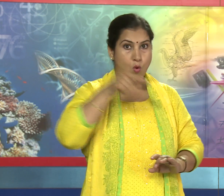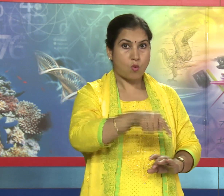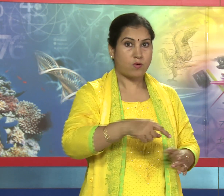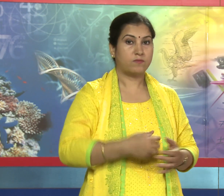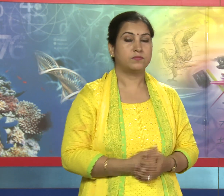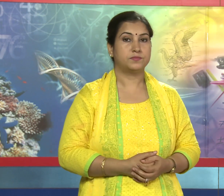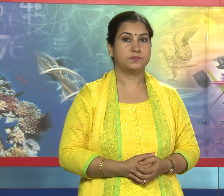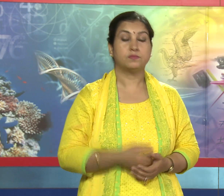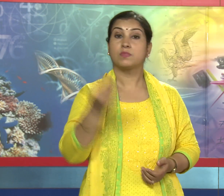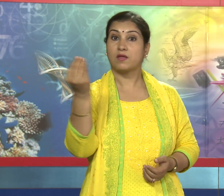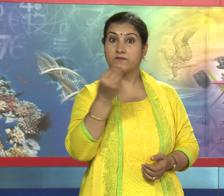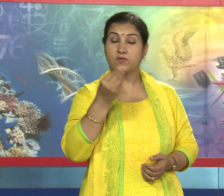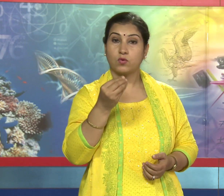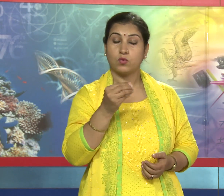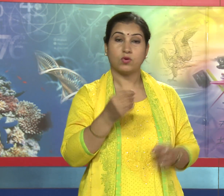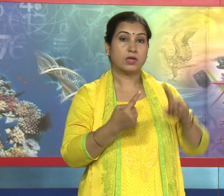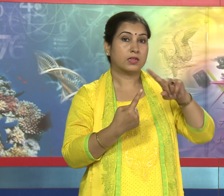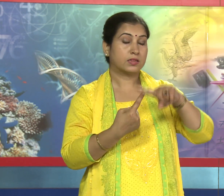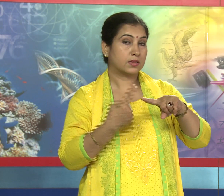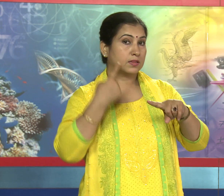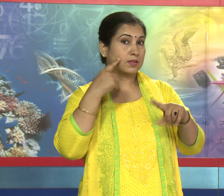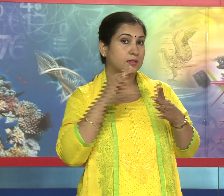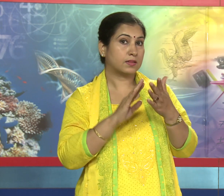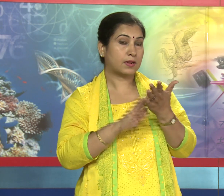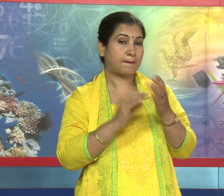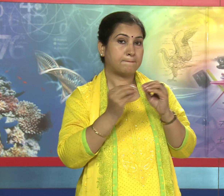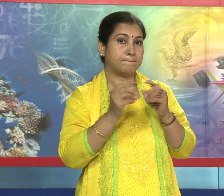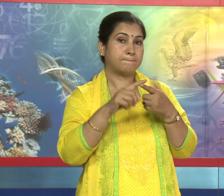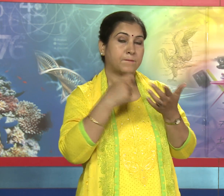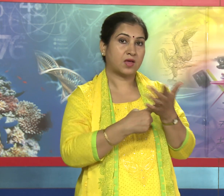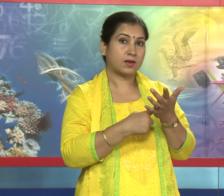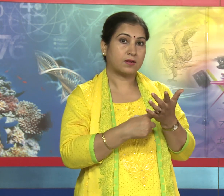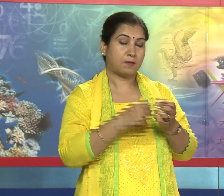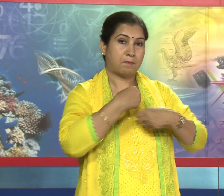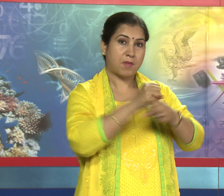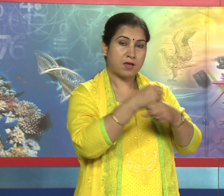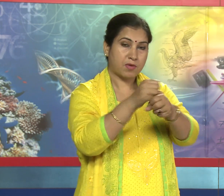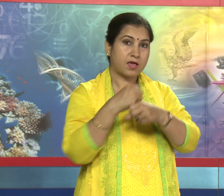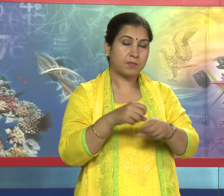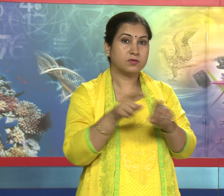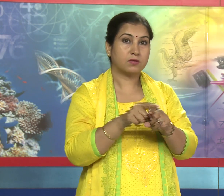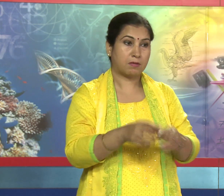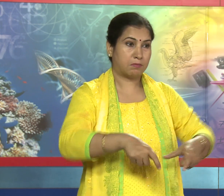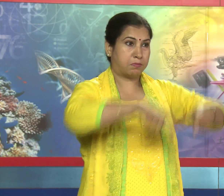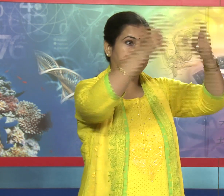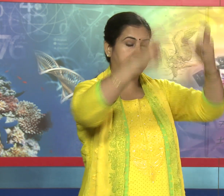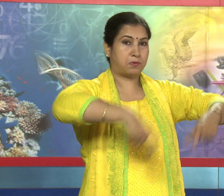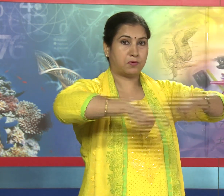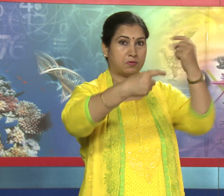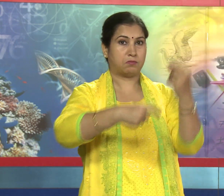In some of the timber producing areas of the world, trees were cut and logs were dropped